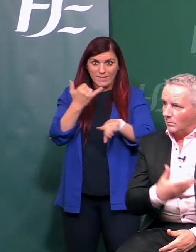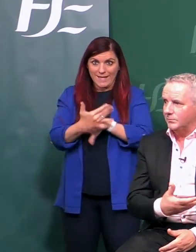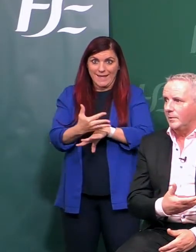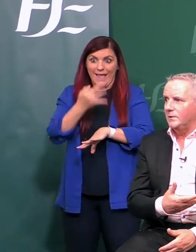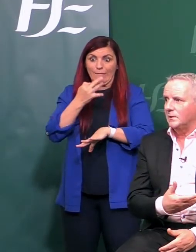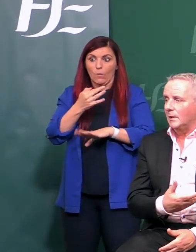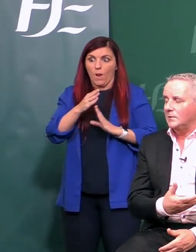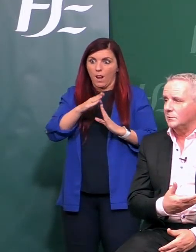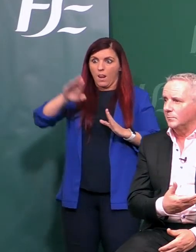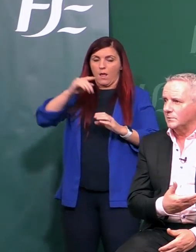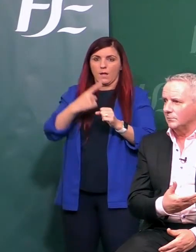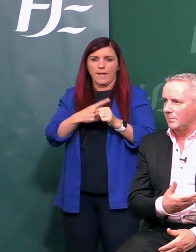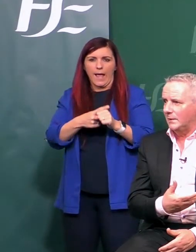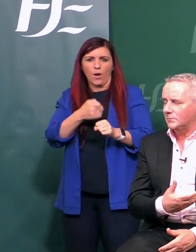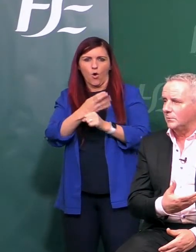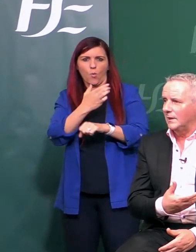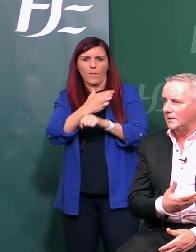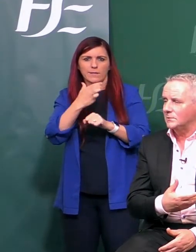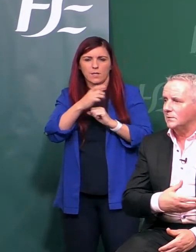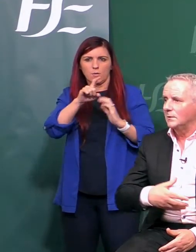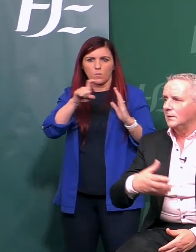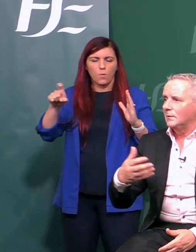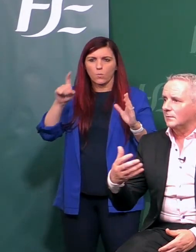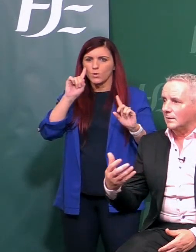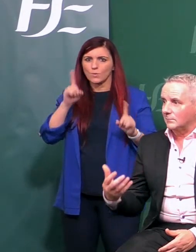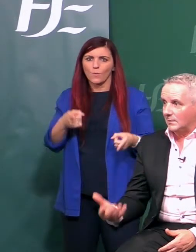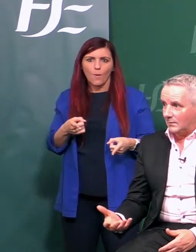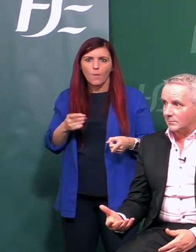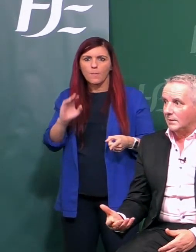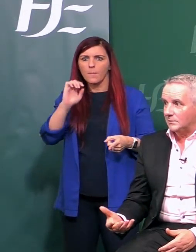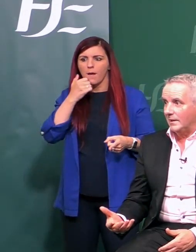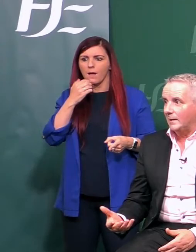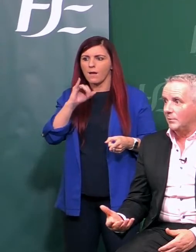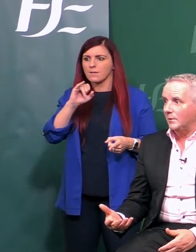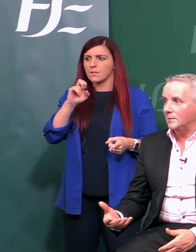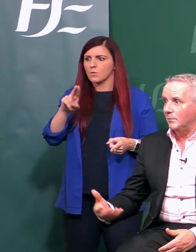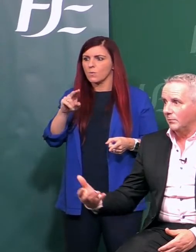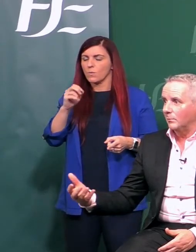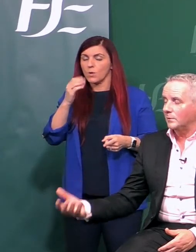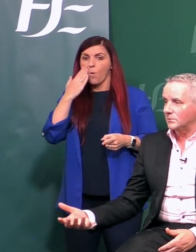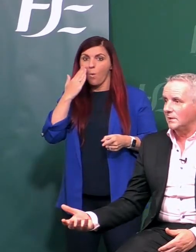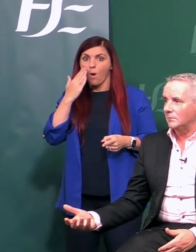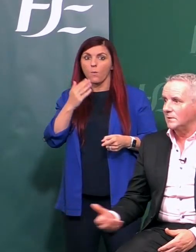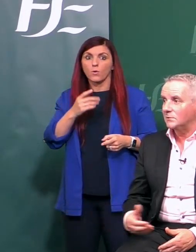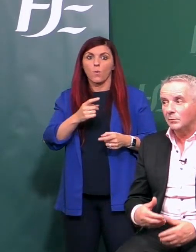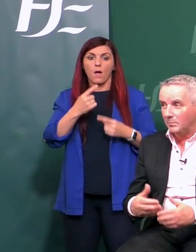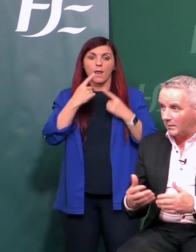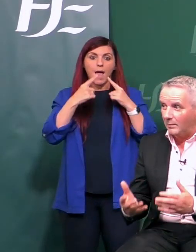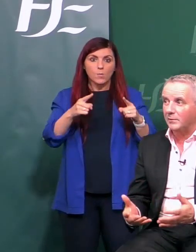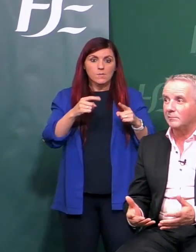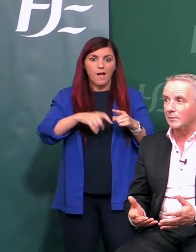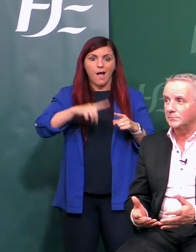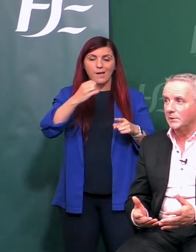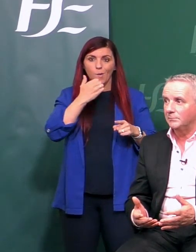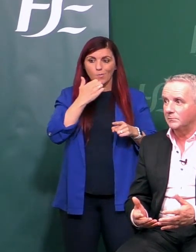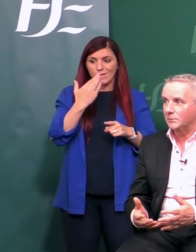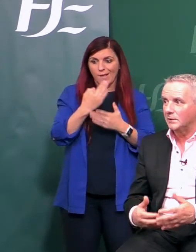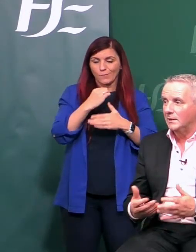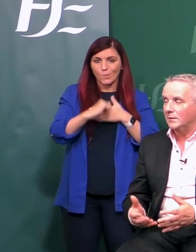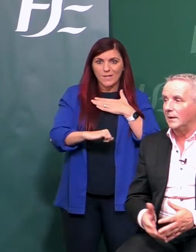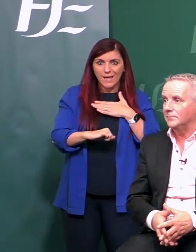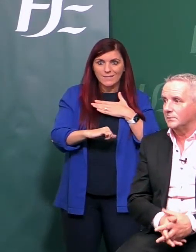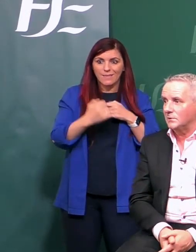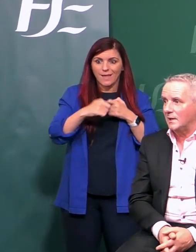we know from high case numbers over the past few days that has a lag period before we could see increase. So we've been hovering around